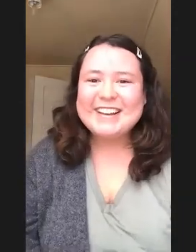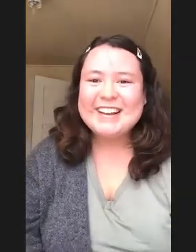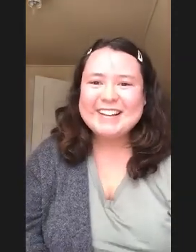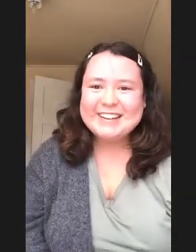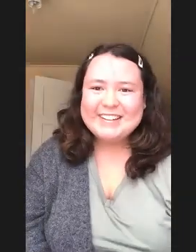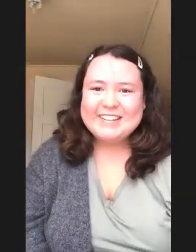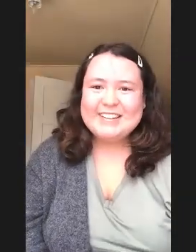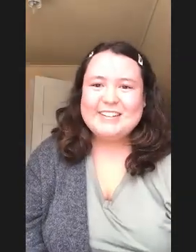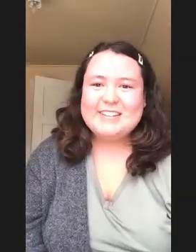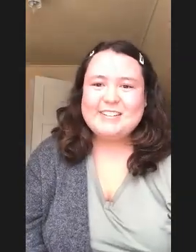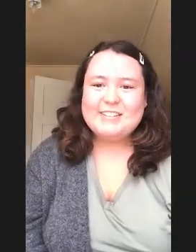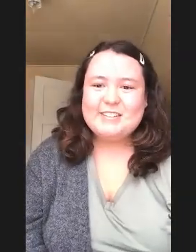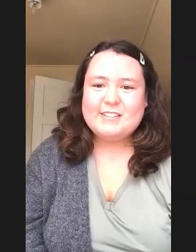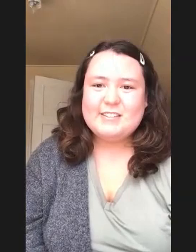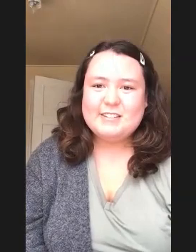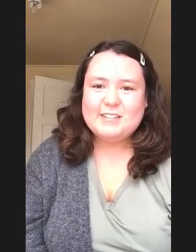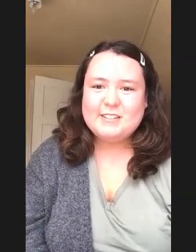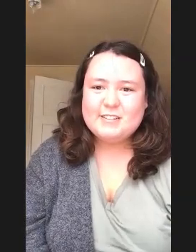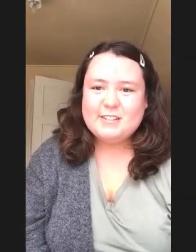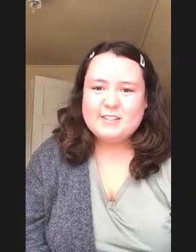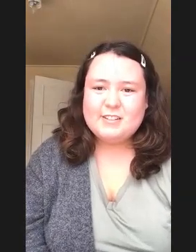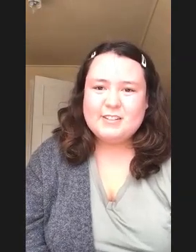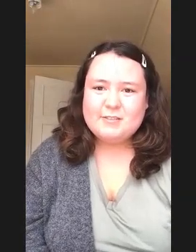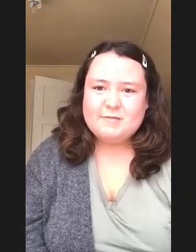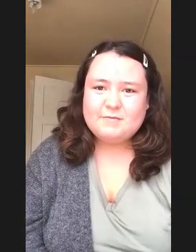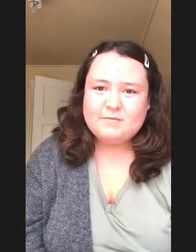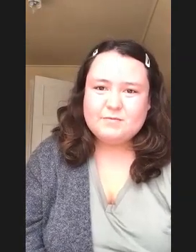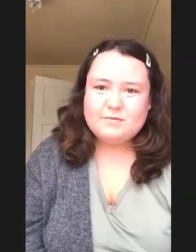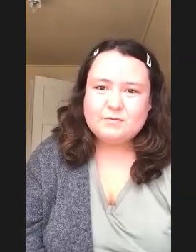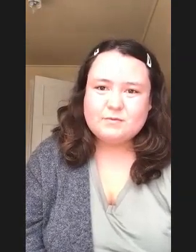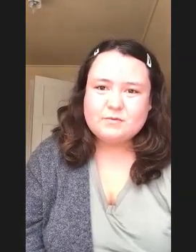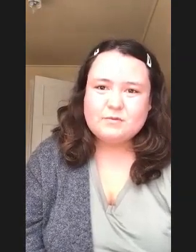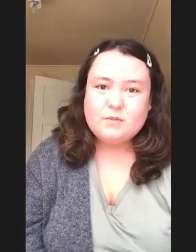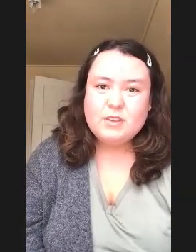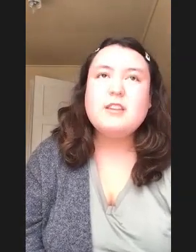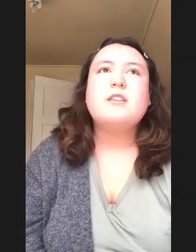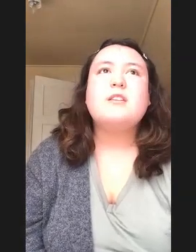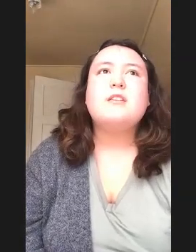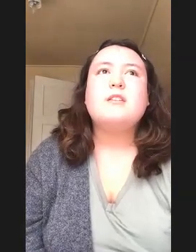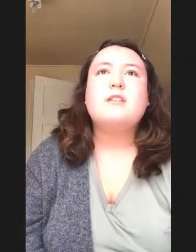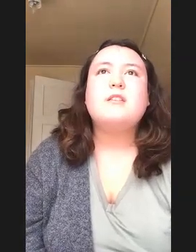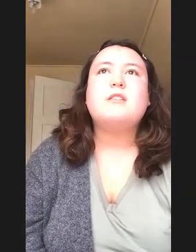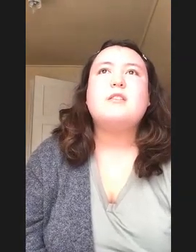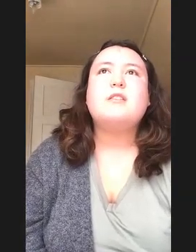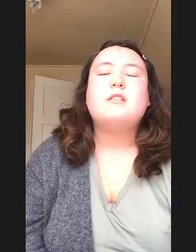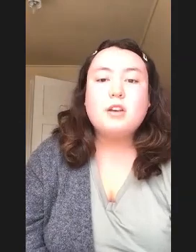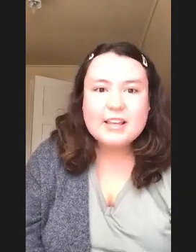Yeah. Awesome. Do you know any of the weather? I know weather is a good thing for small talk.